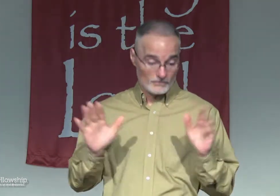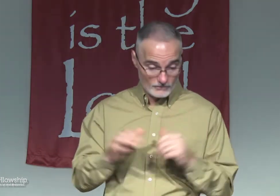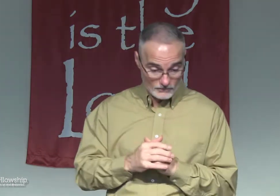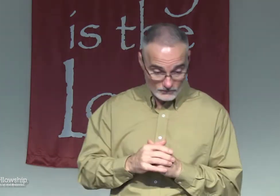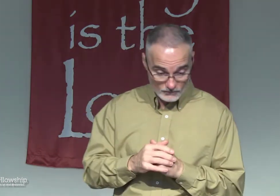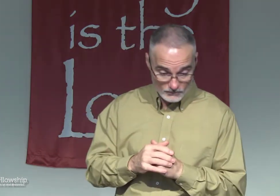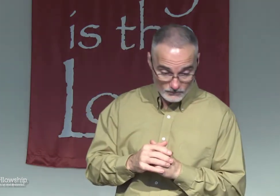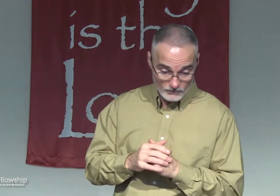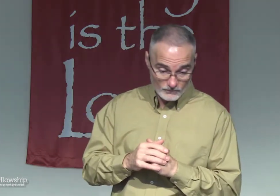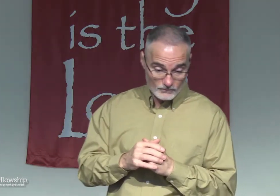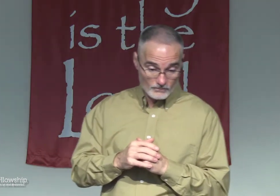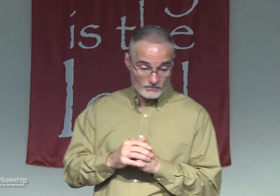the Bible is clear.